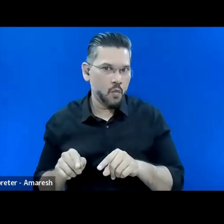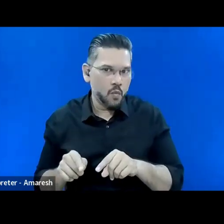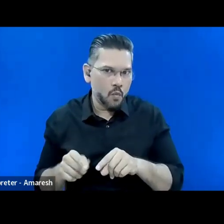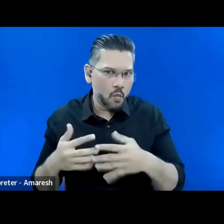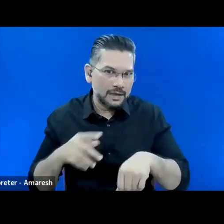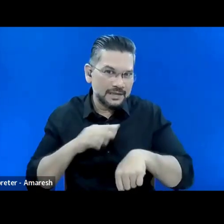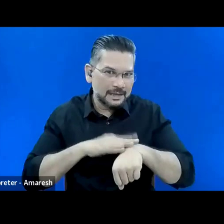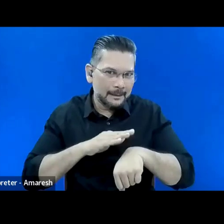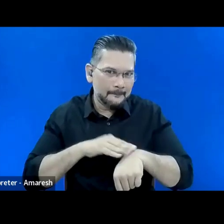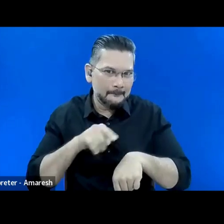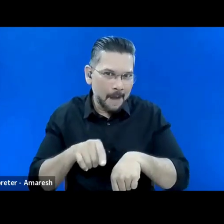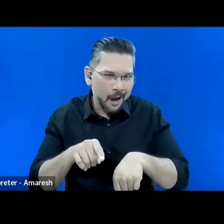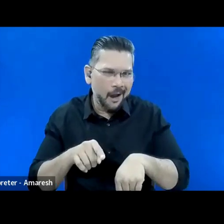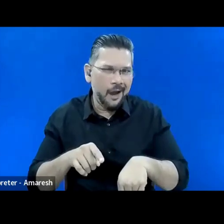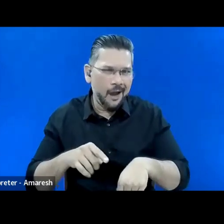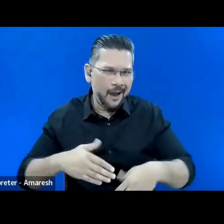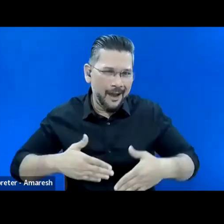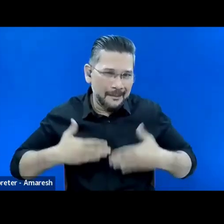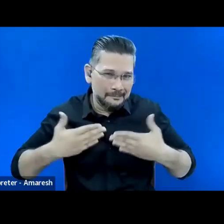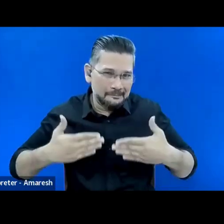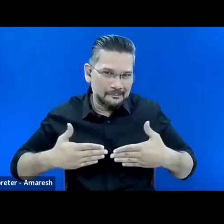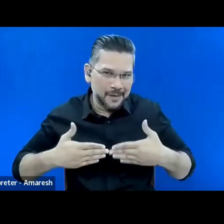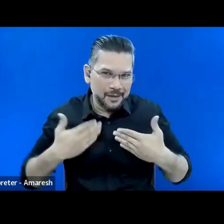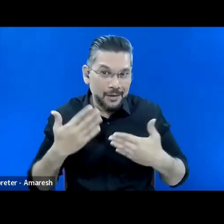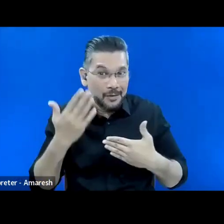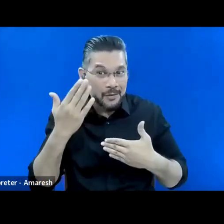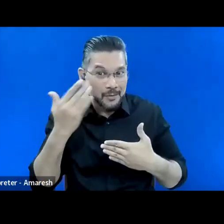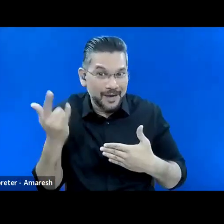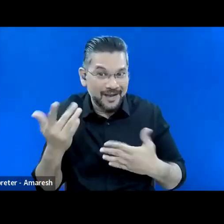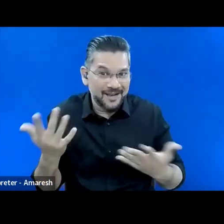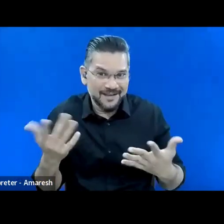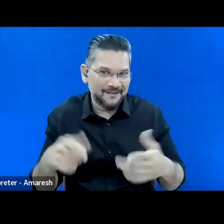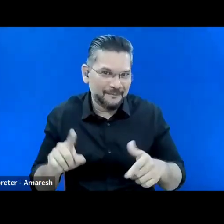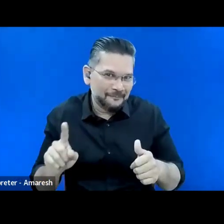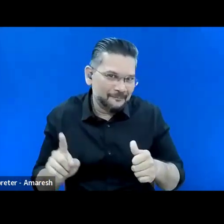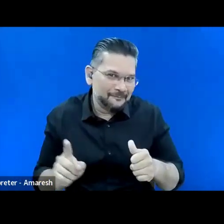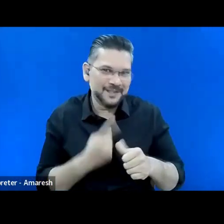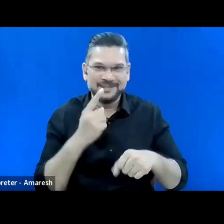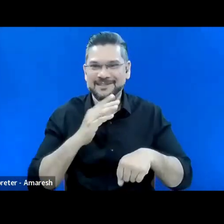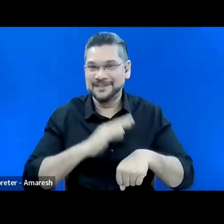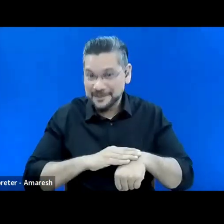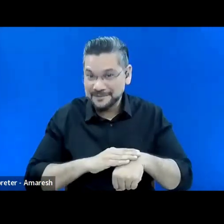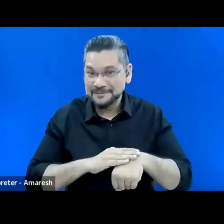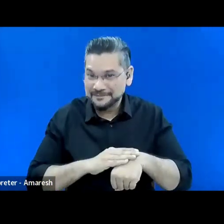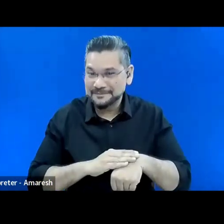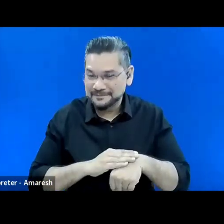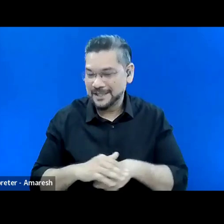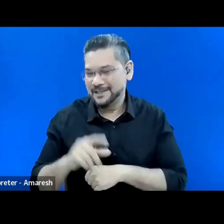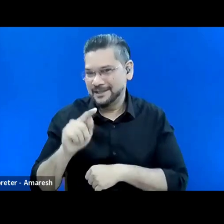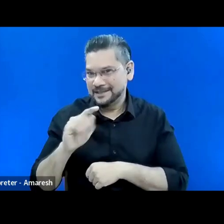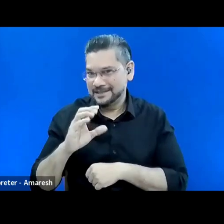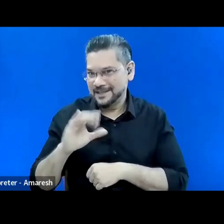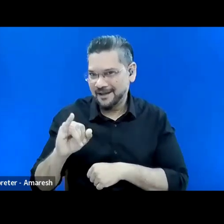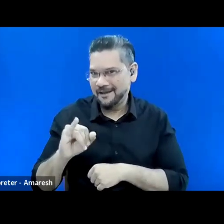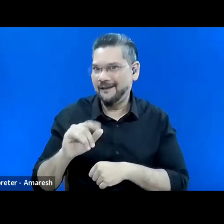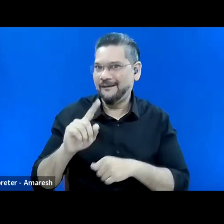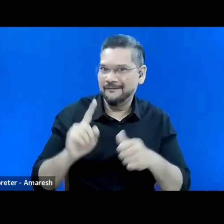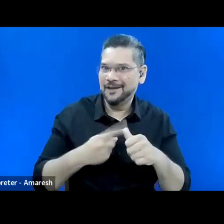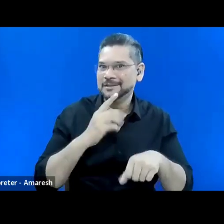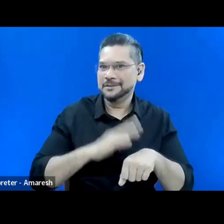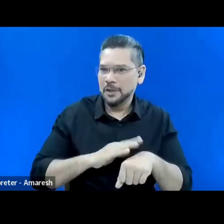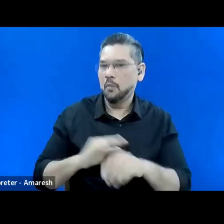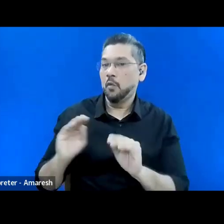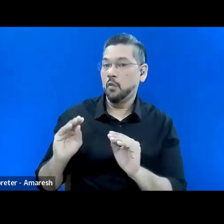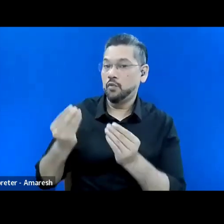a happy moment for us, because this is the first time TCI conducted this particular discussion on youth with